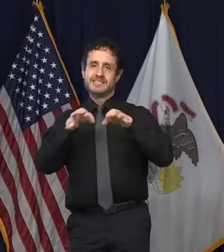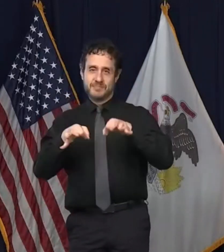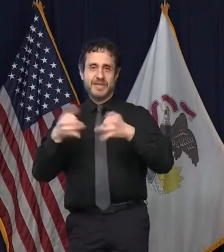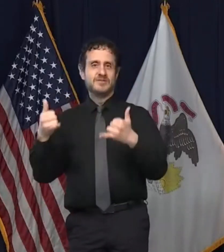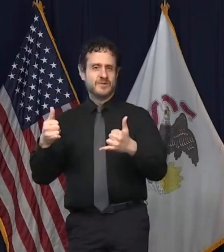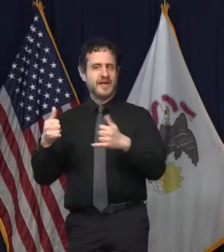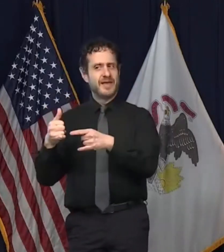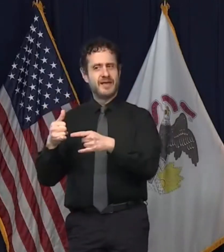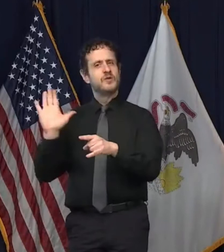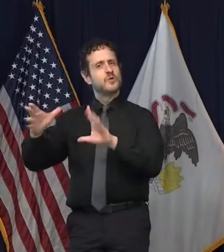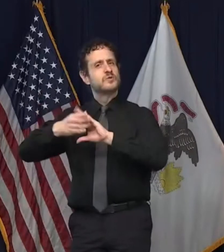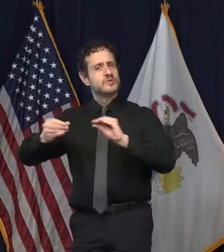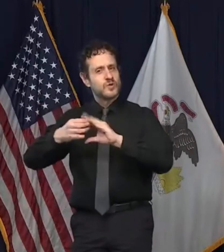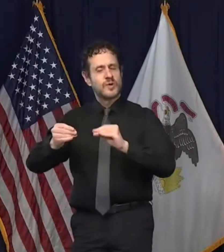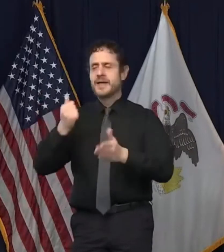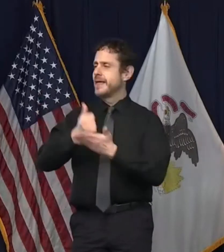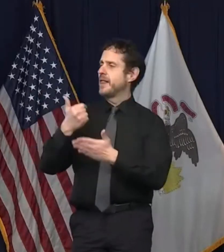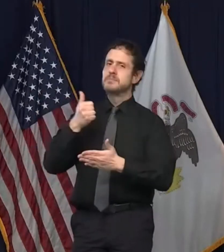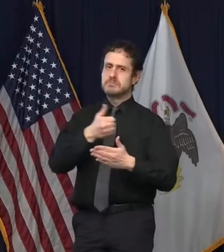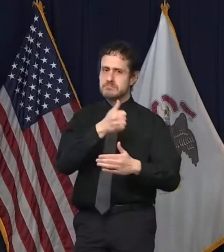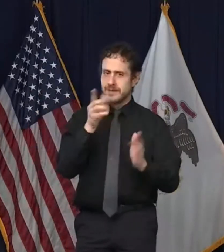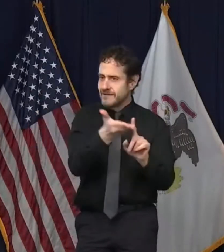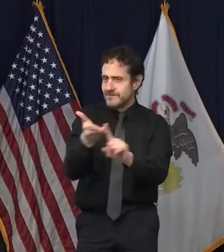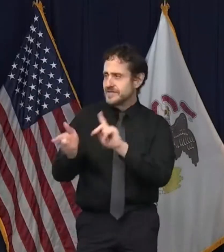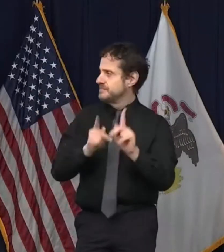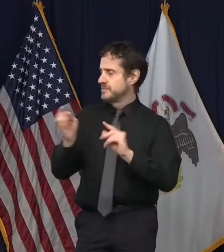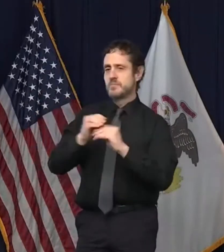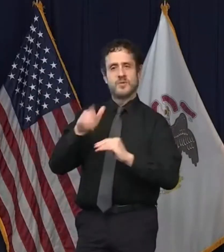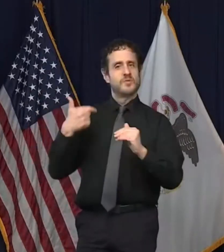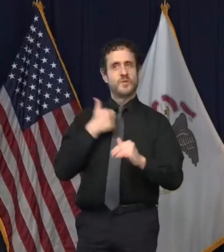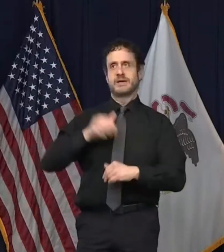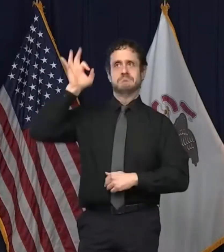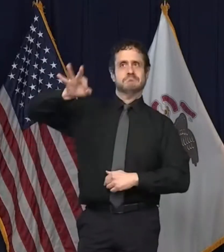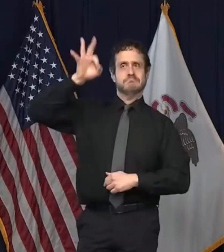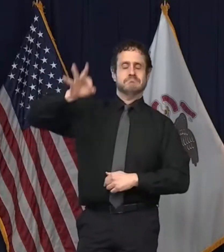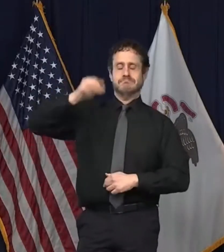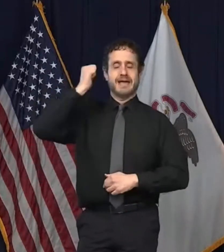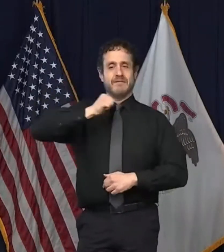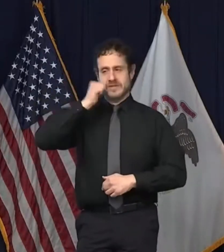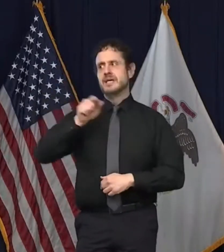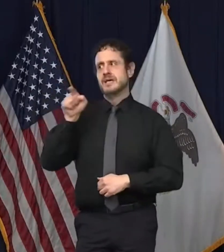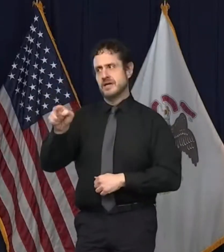could accomplish in hours of standing up here. So thank you so much, Ms. Blue.